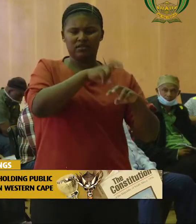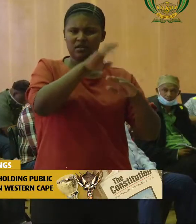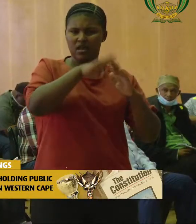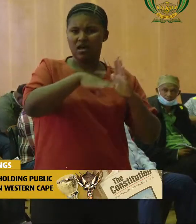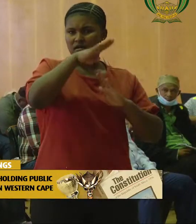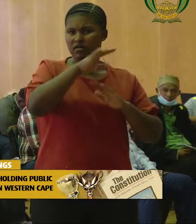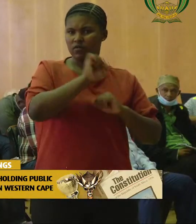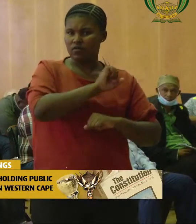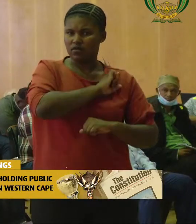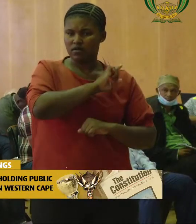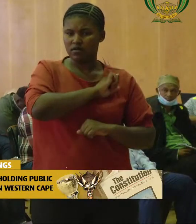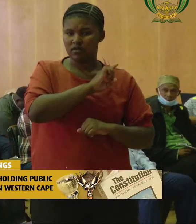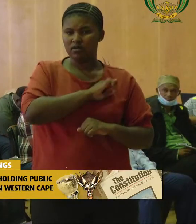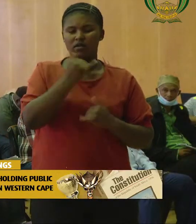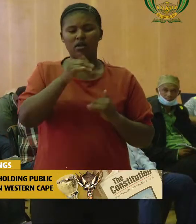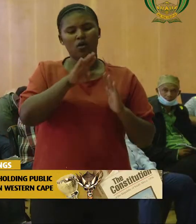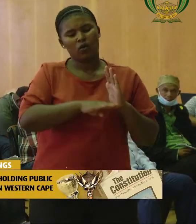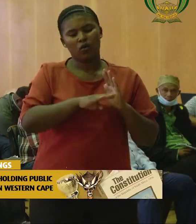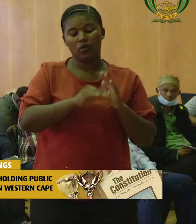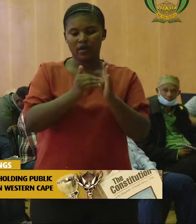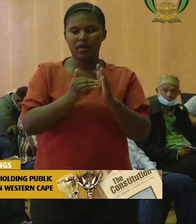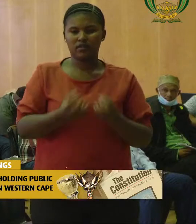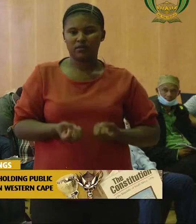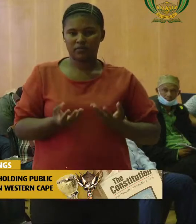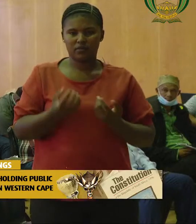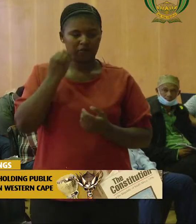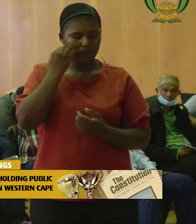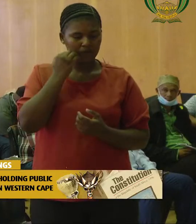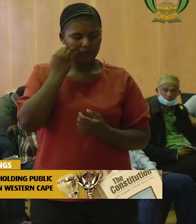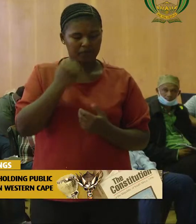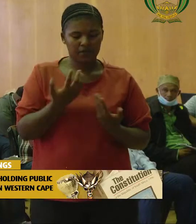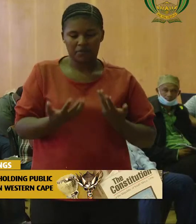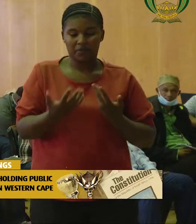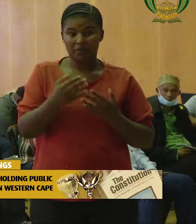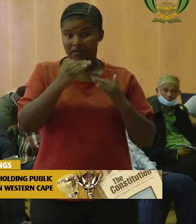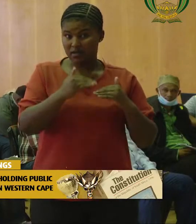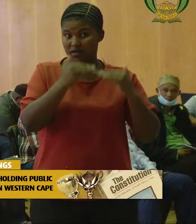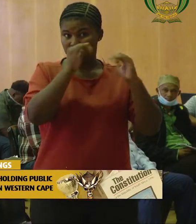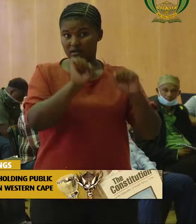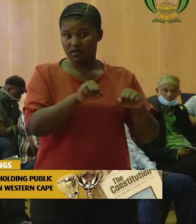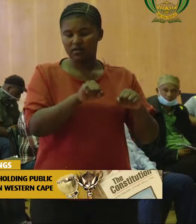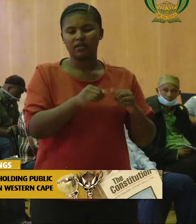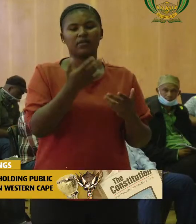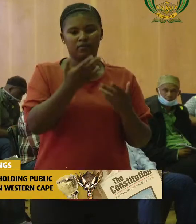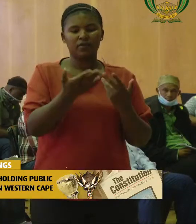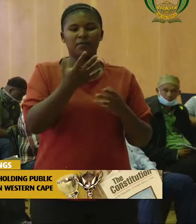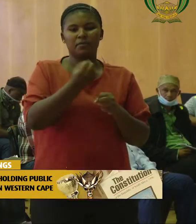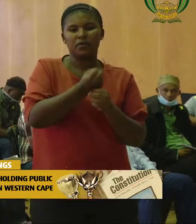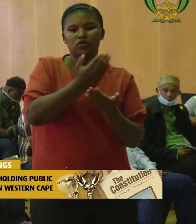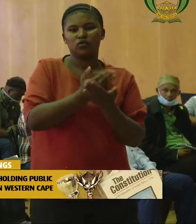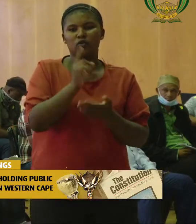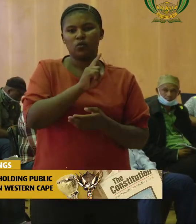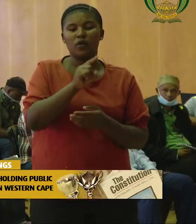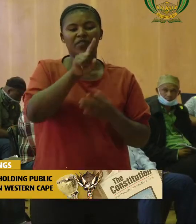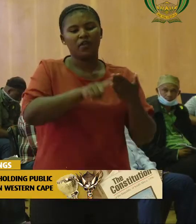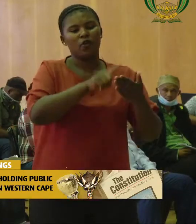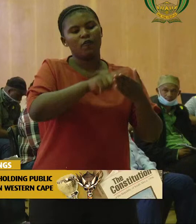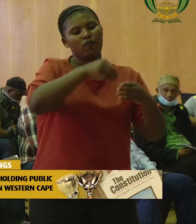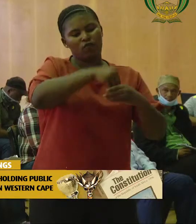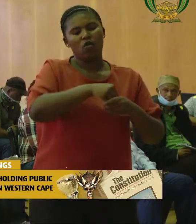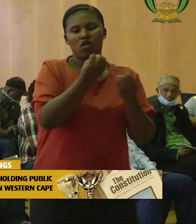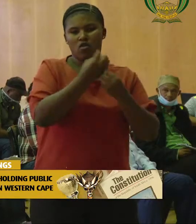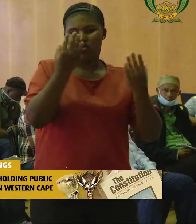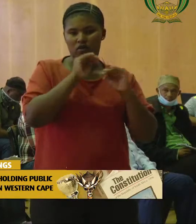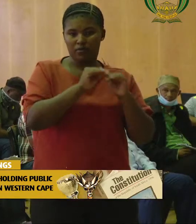ilongo yenzeke umzekelo ngokuthi xa ihigher uzawuthi make sure into yobana bavotelwa ngabantu abaninzi.